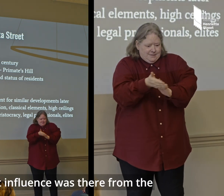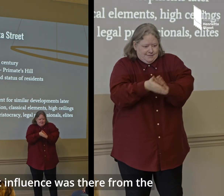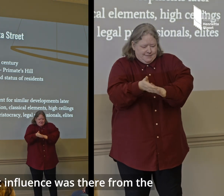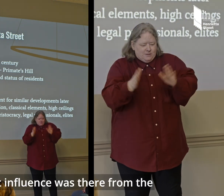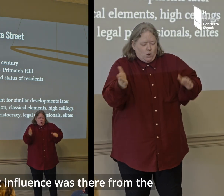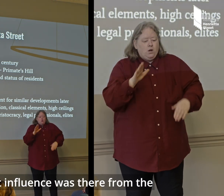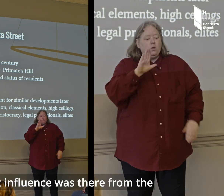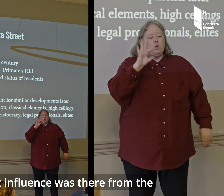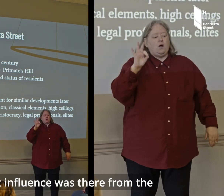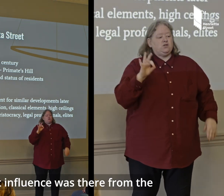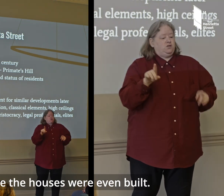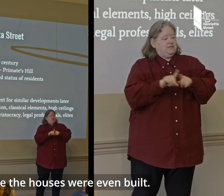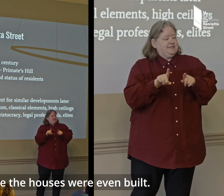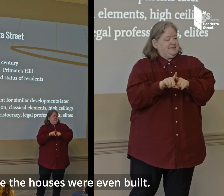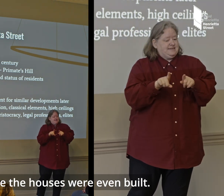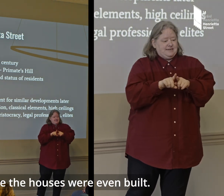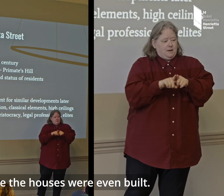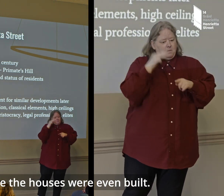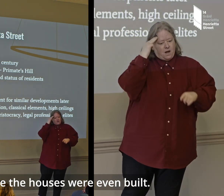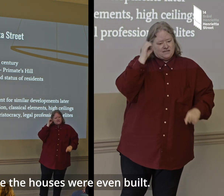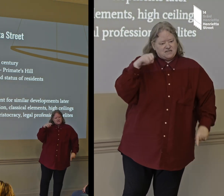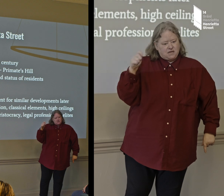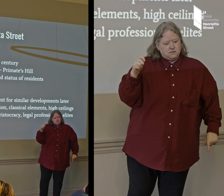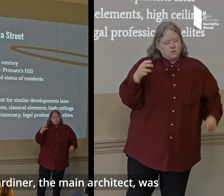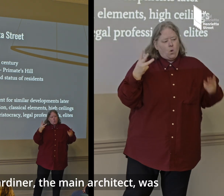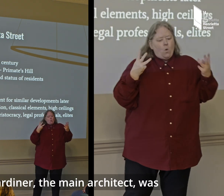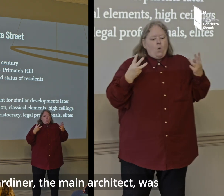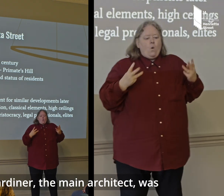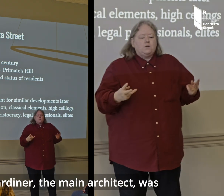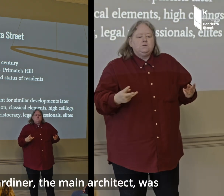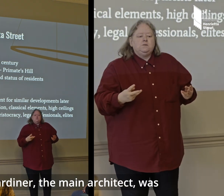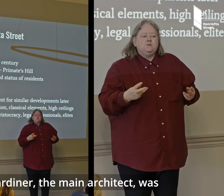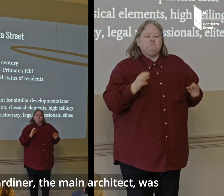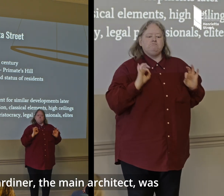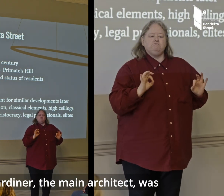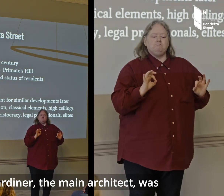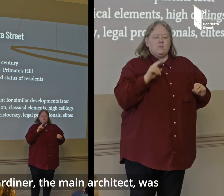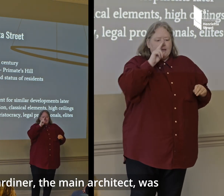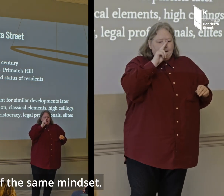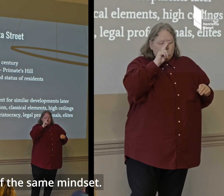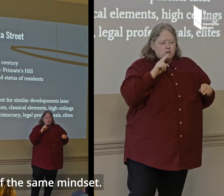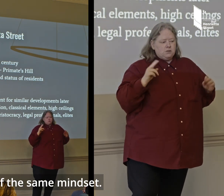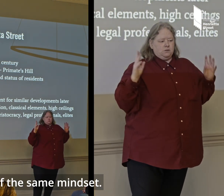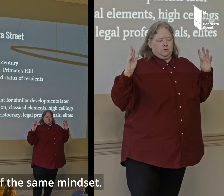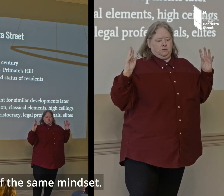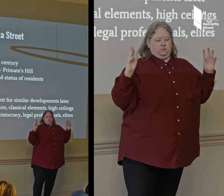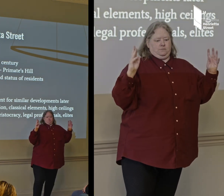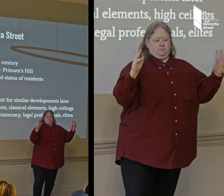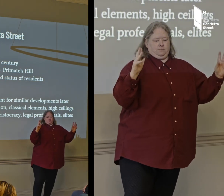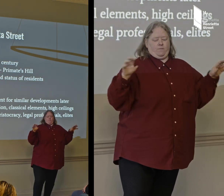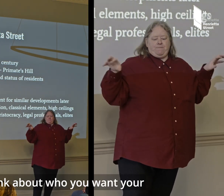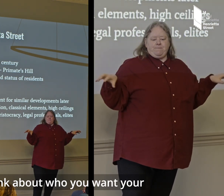And so that influence was there from the start, before the houses were even built. And Luke Gardner, the main architect, was of the same